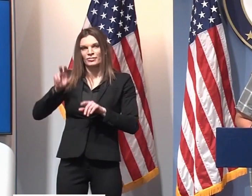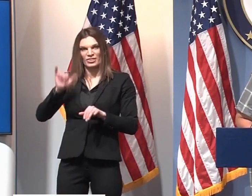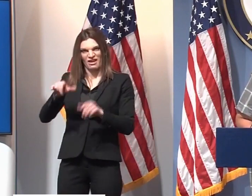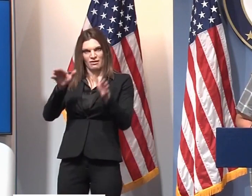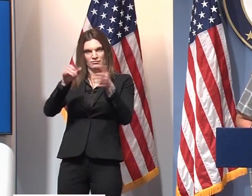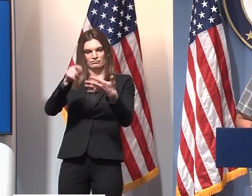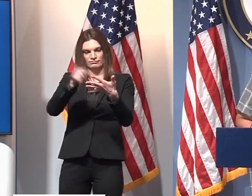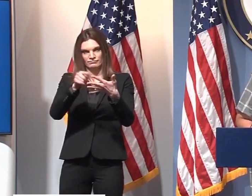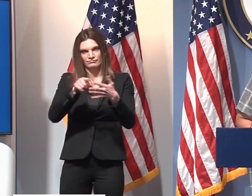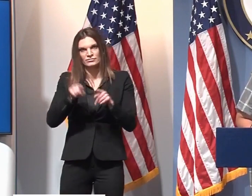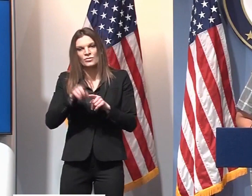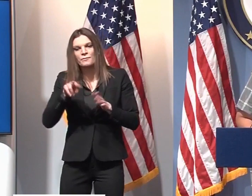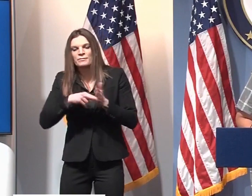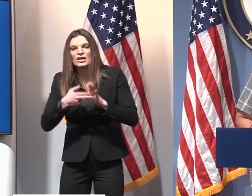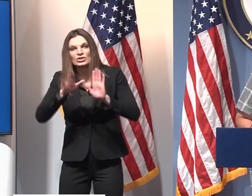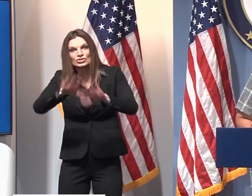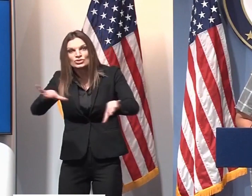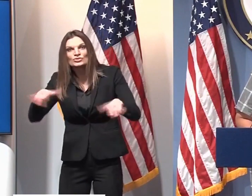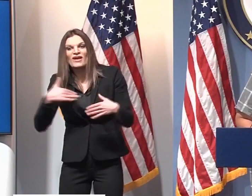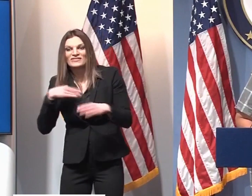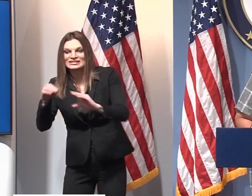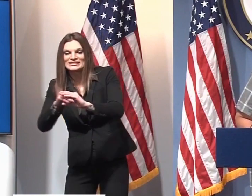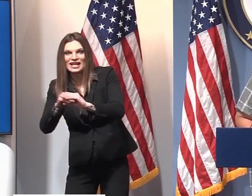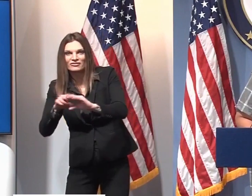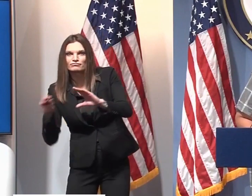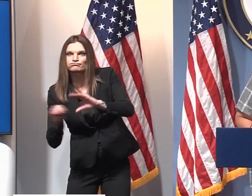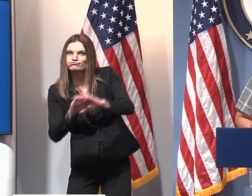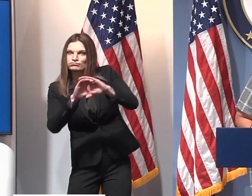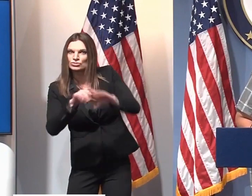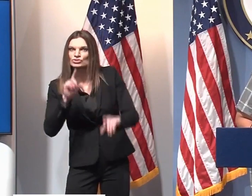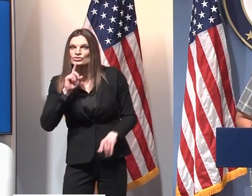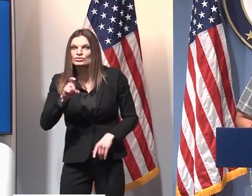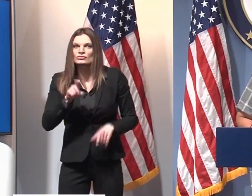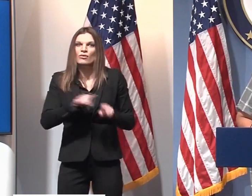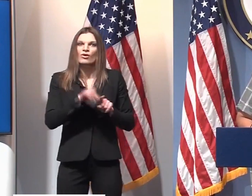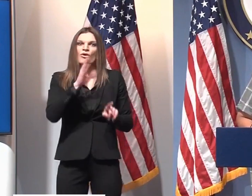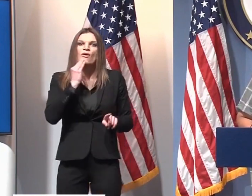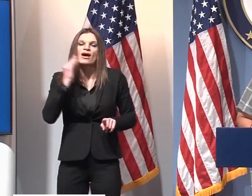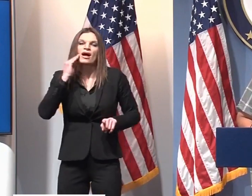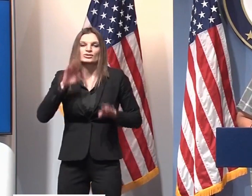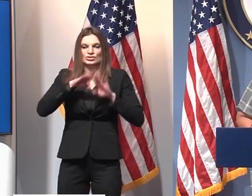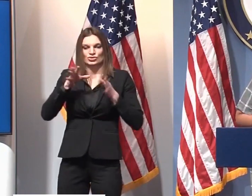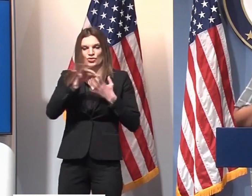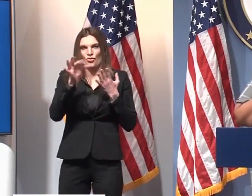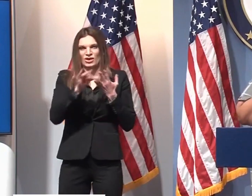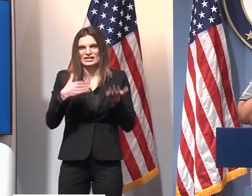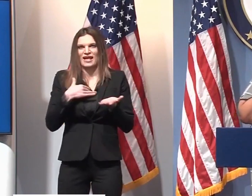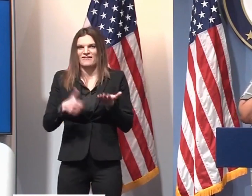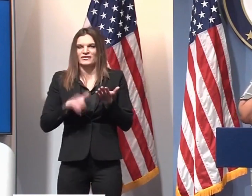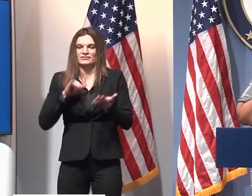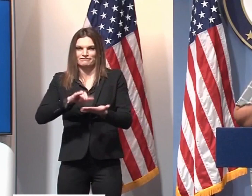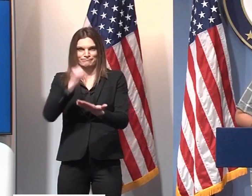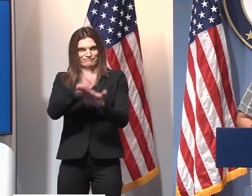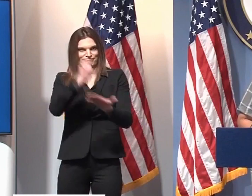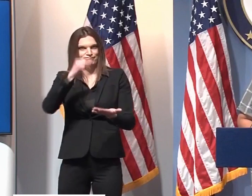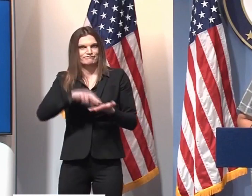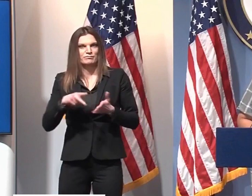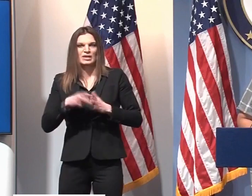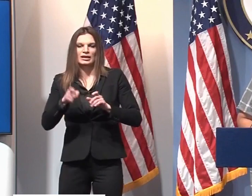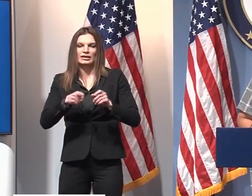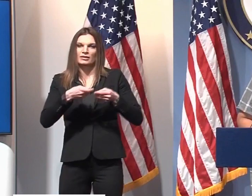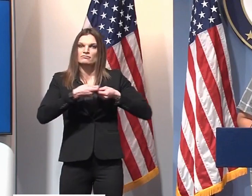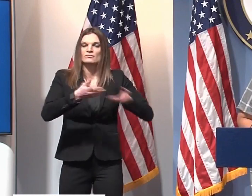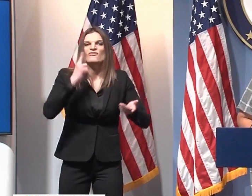incubating children's savings account, and expanding the Housing Choice Voucher Pilot Program between the Michigan State Housing Development